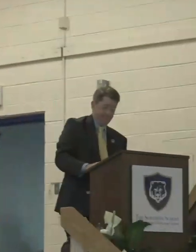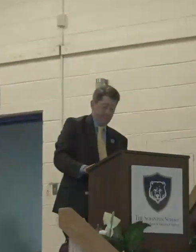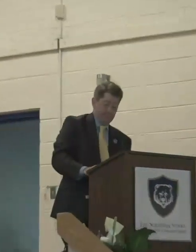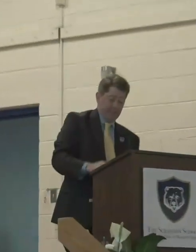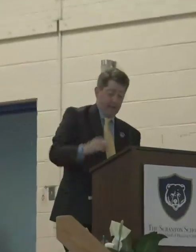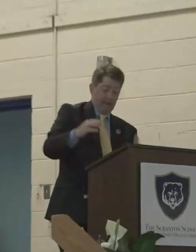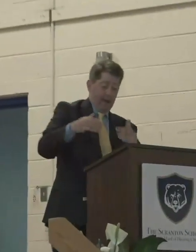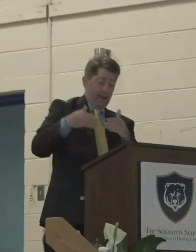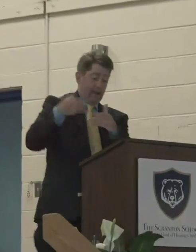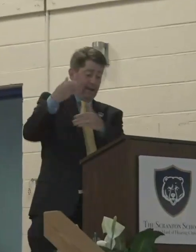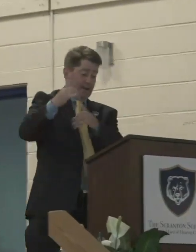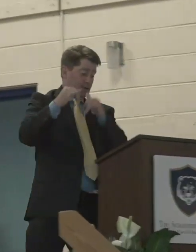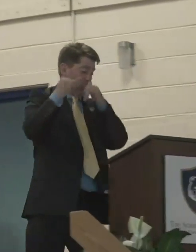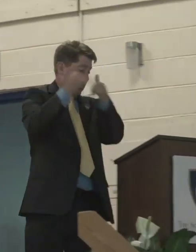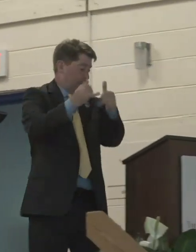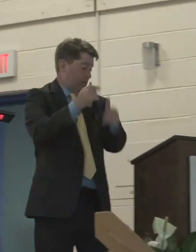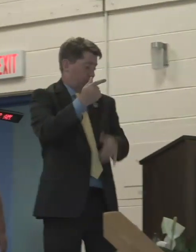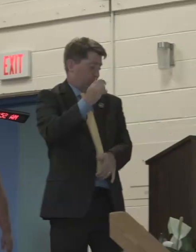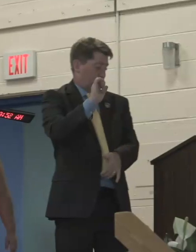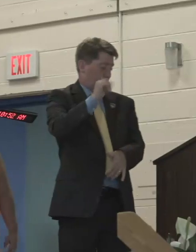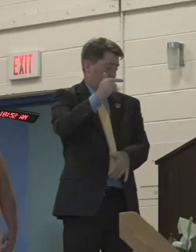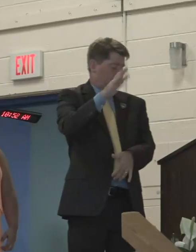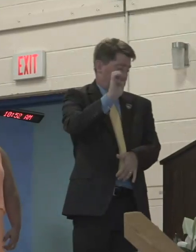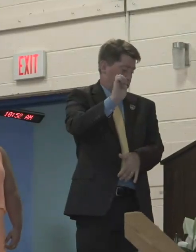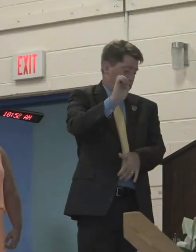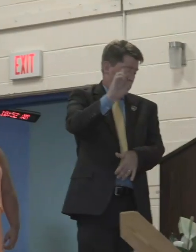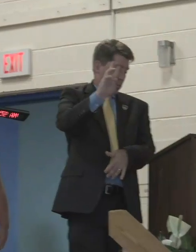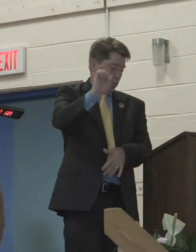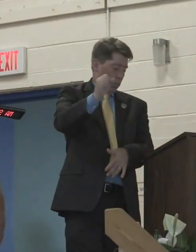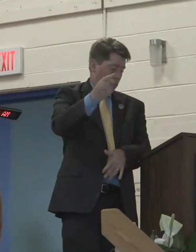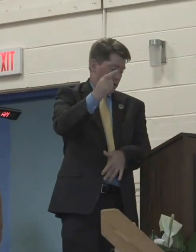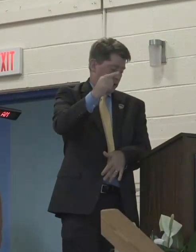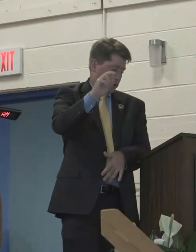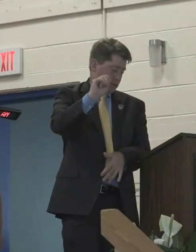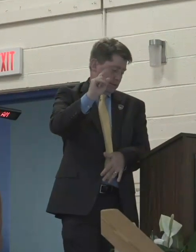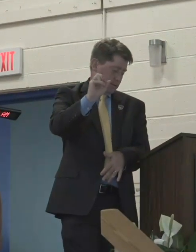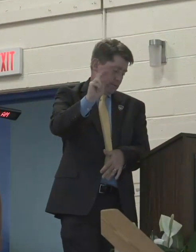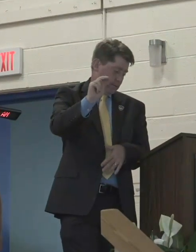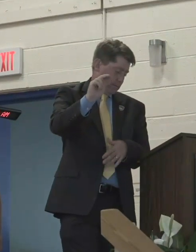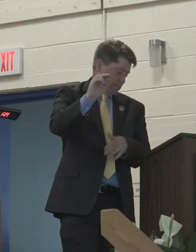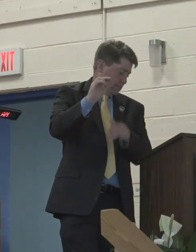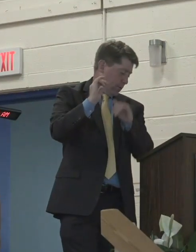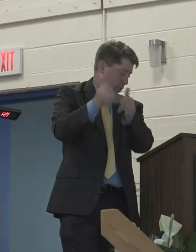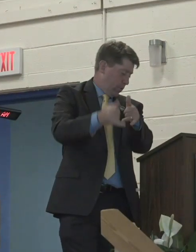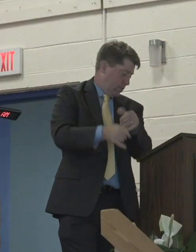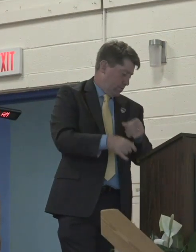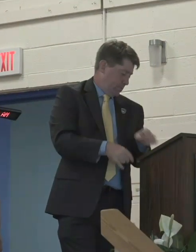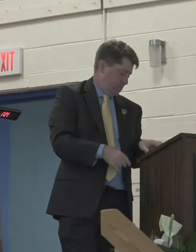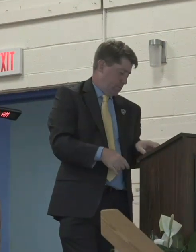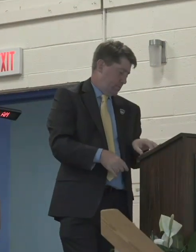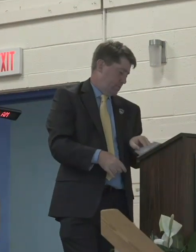Okay. Our next award is the George Washington Award.